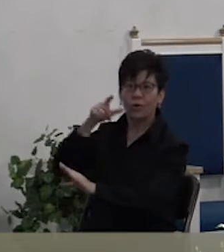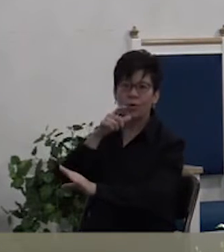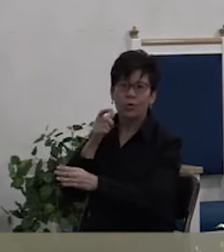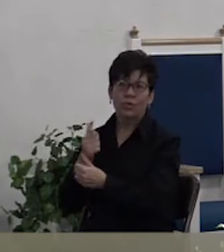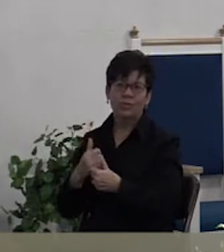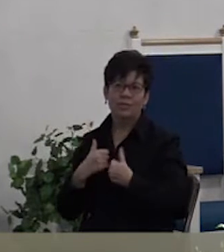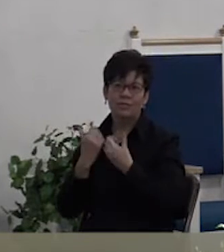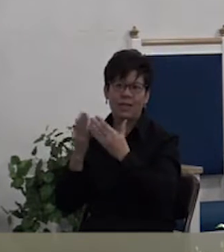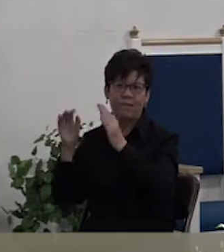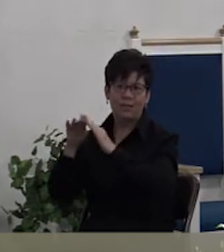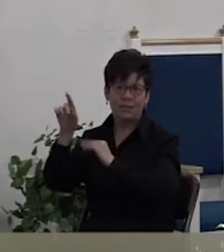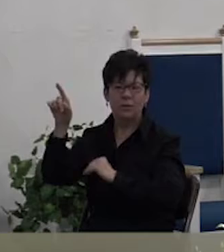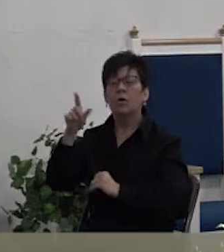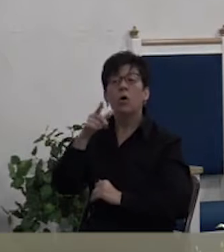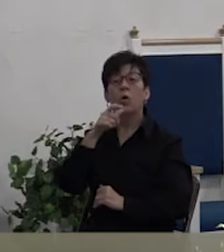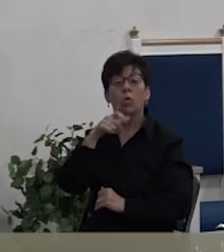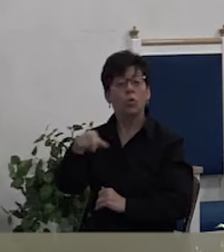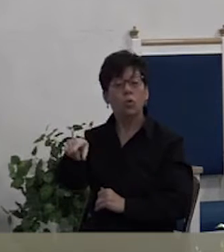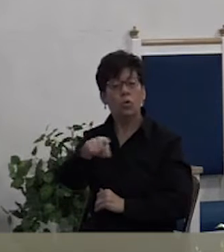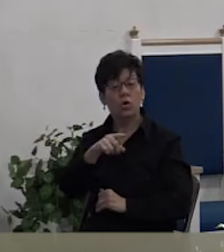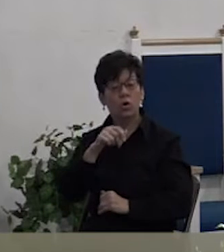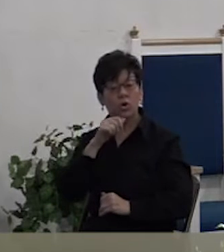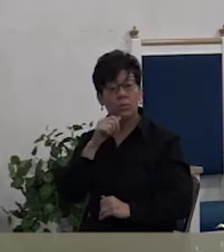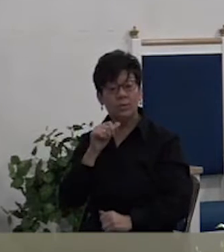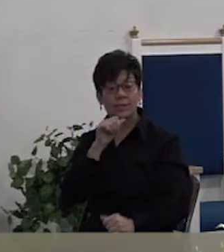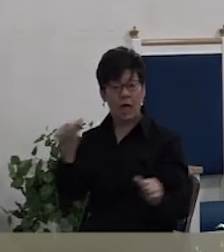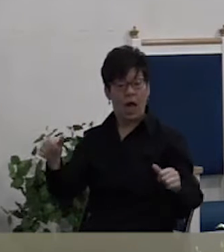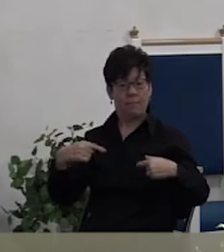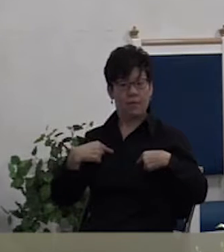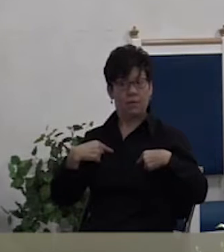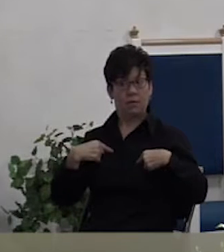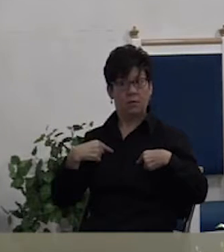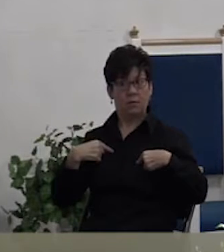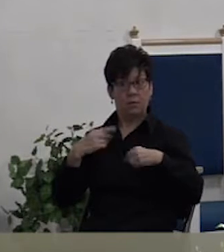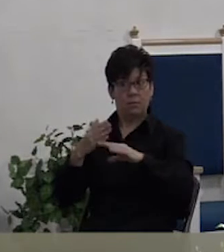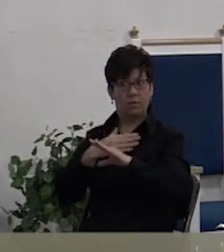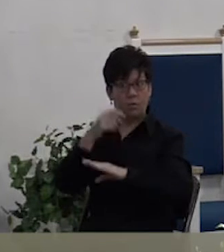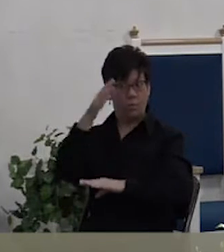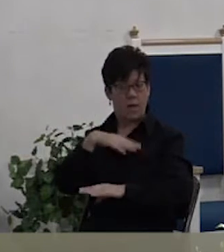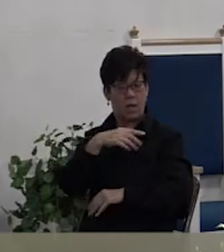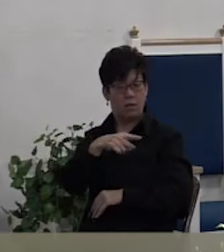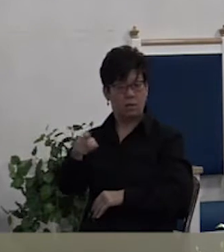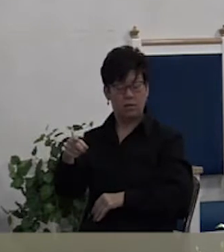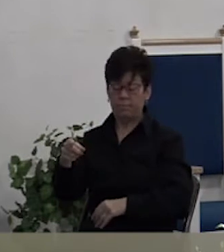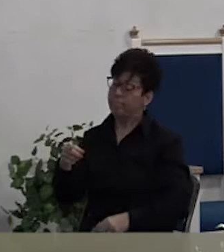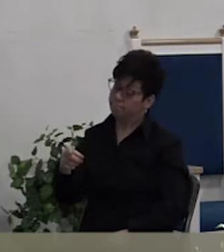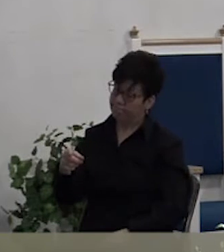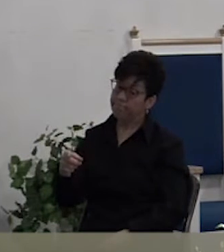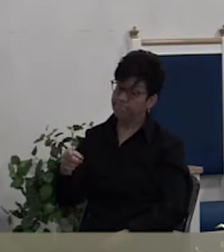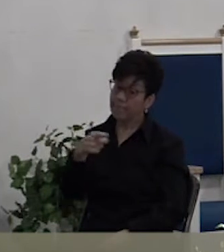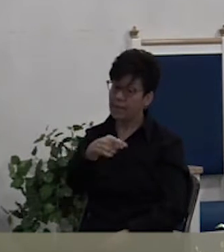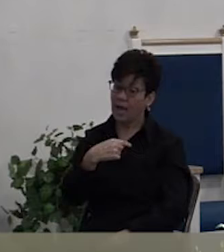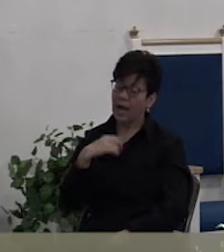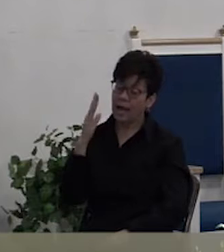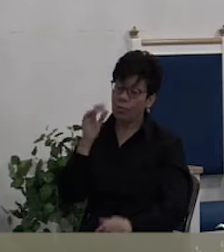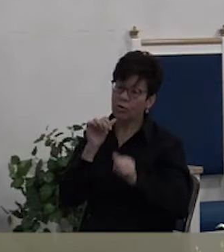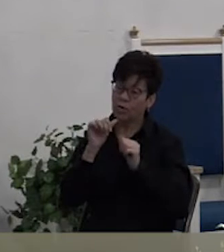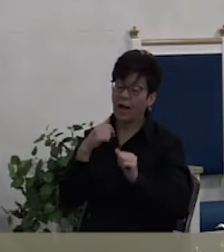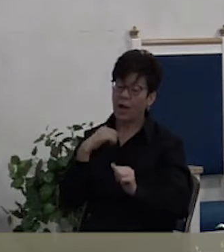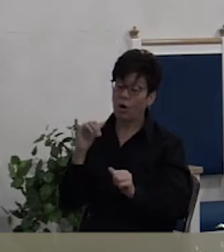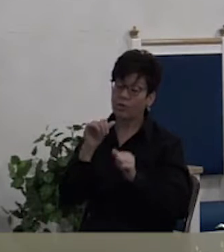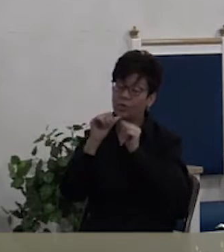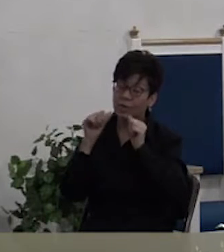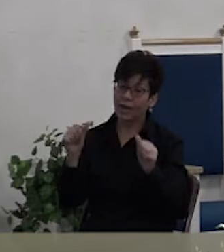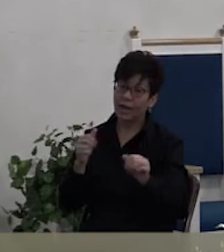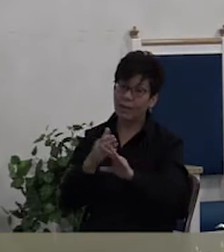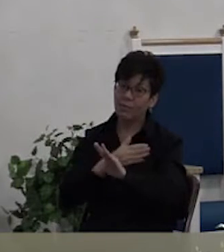heaven. But whosoever shall deny me before men, him will I deny, I also